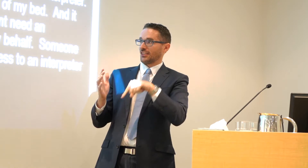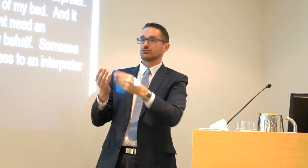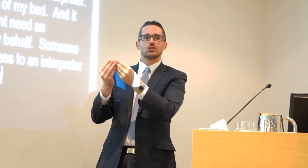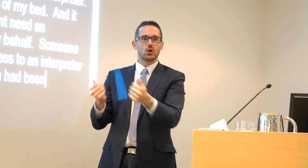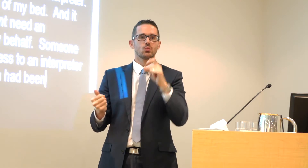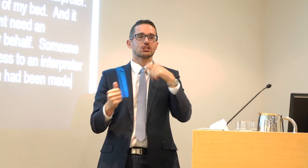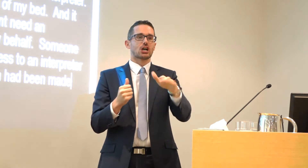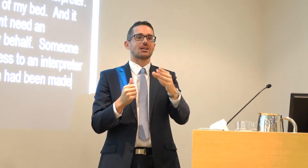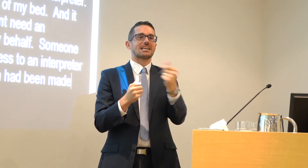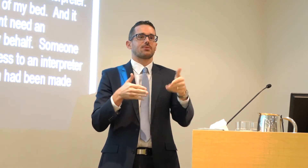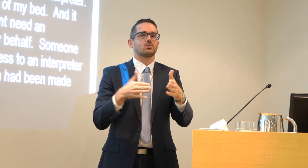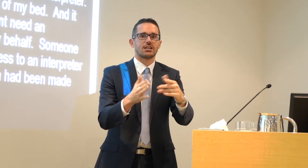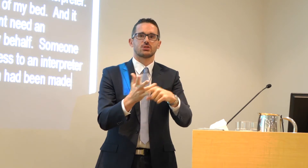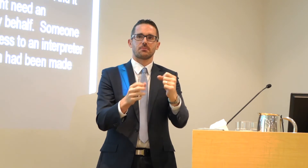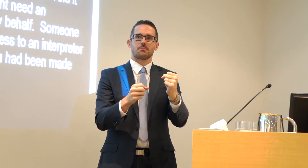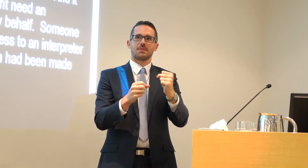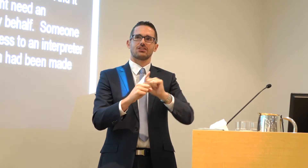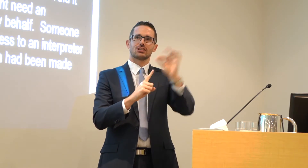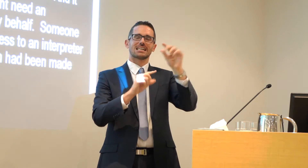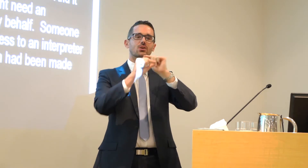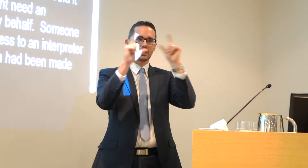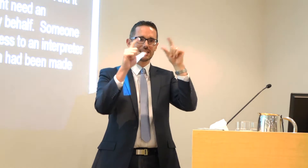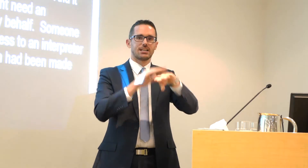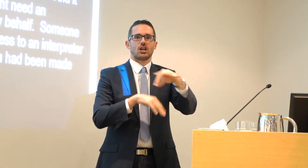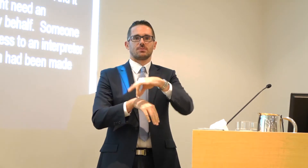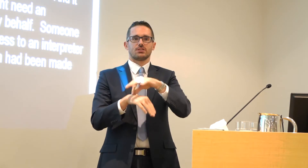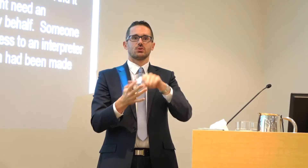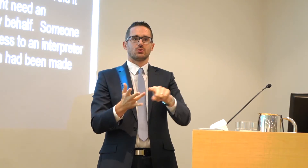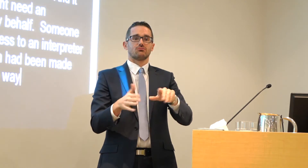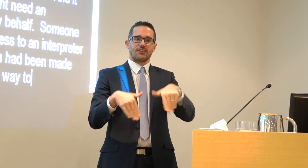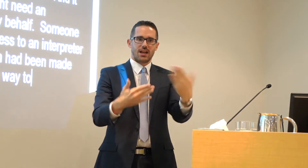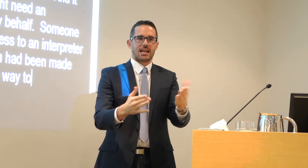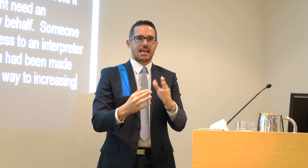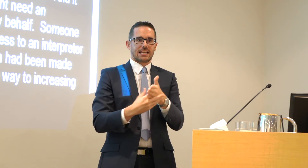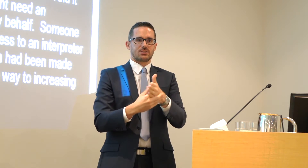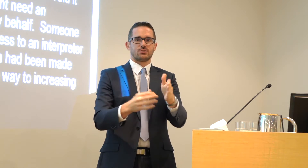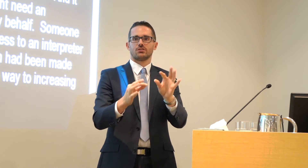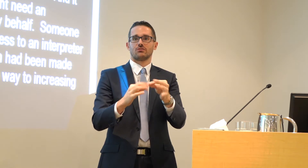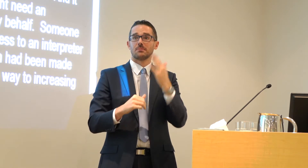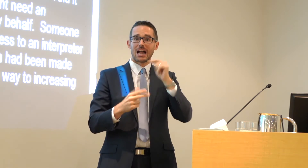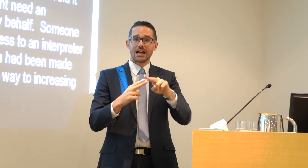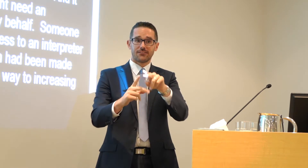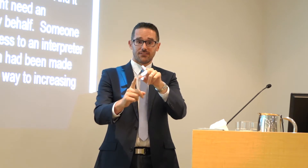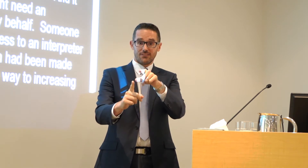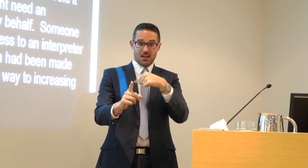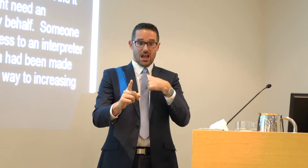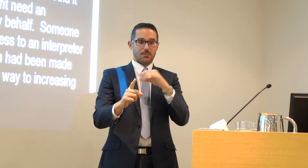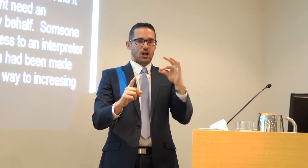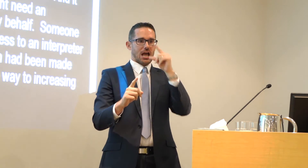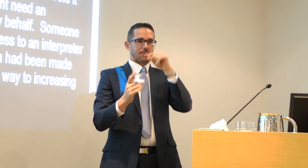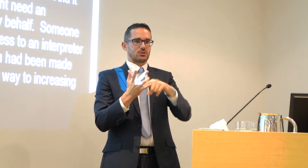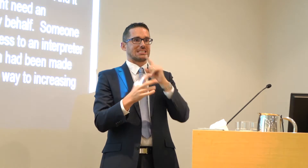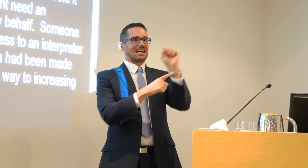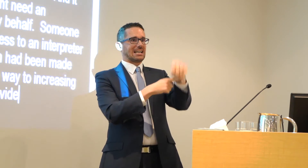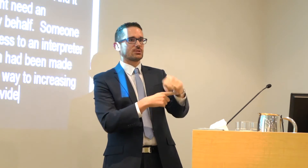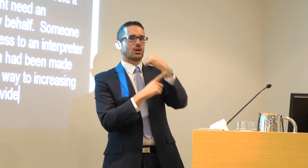And I hope this project and this resource will go some way to increasing the awareness in hospitals that there's a need to provide